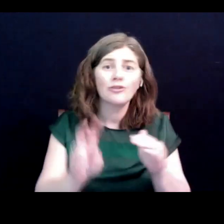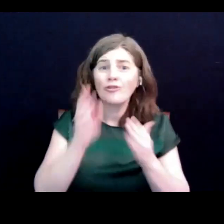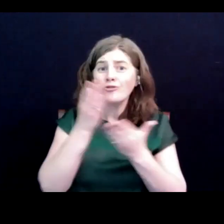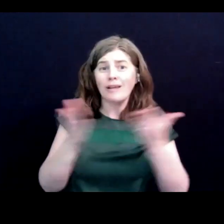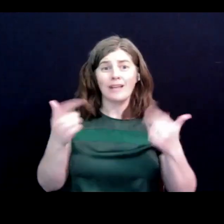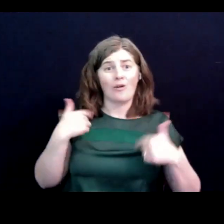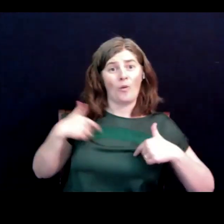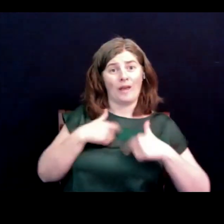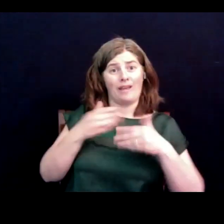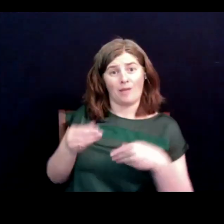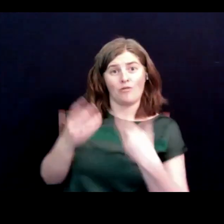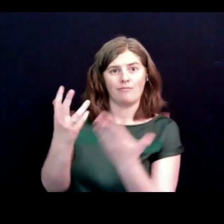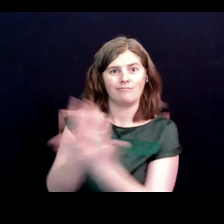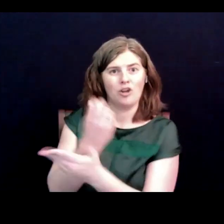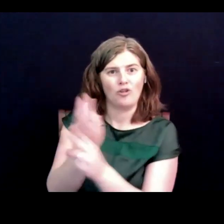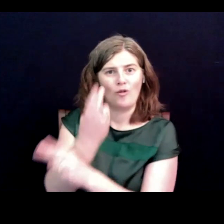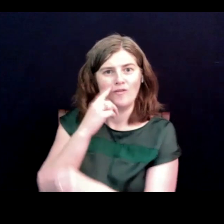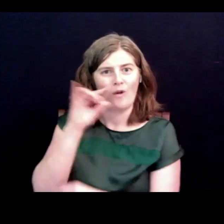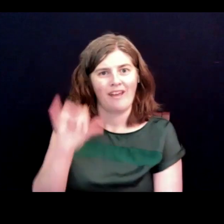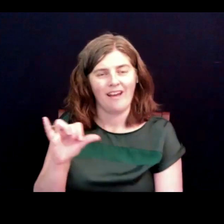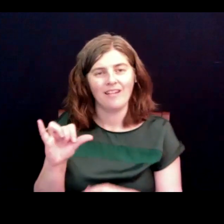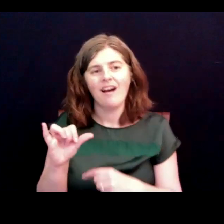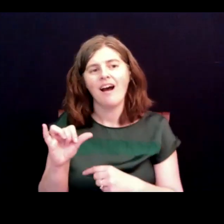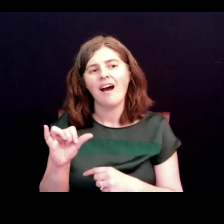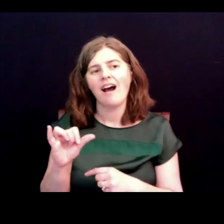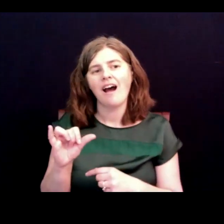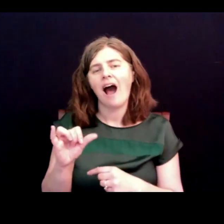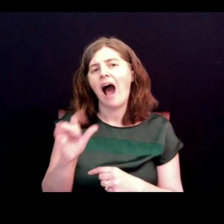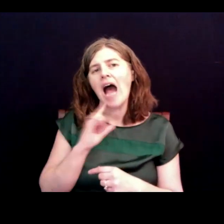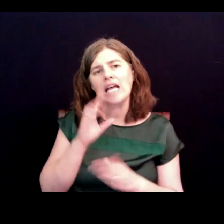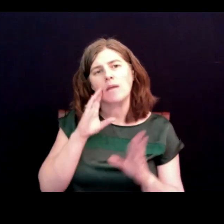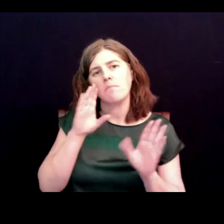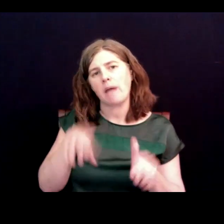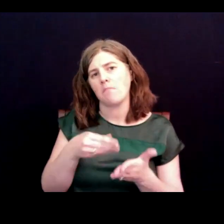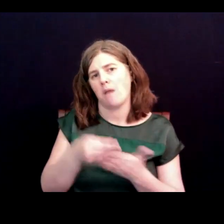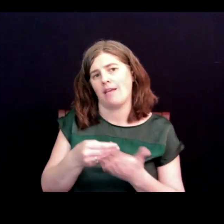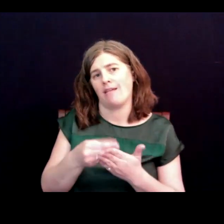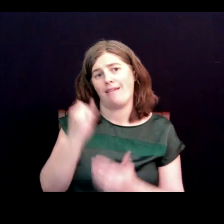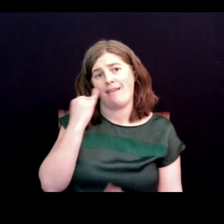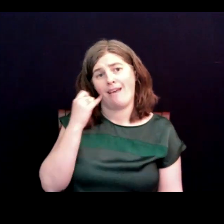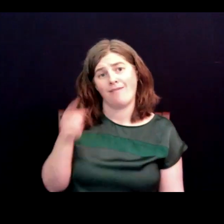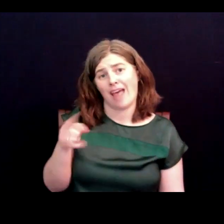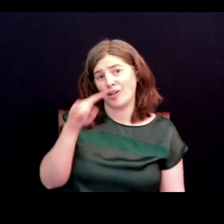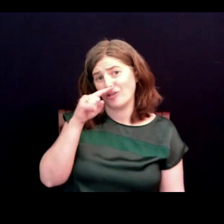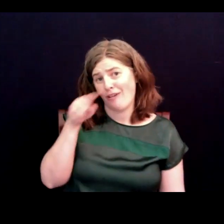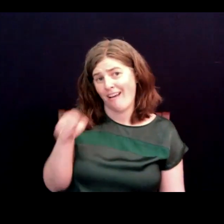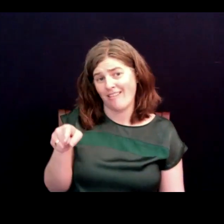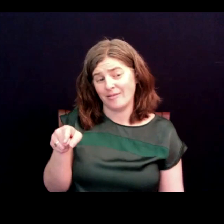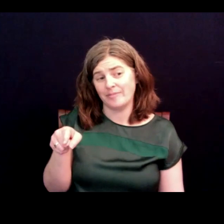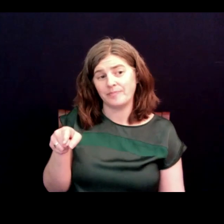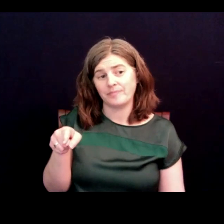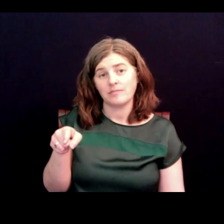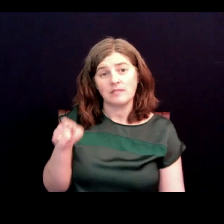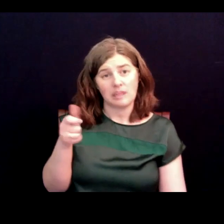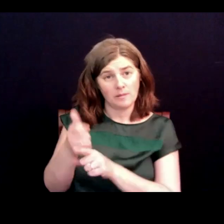also capitalize on. So I can almost lay money down that if this child that you're talking about is on the